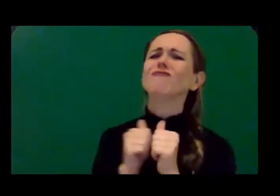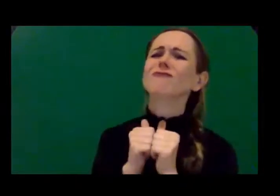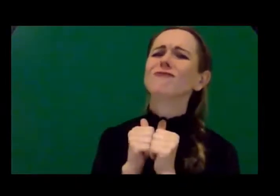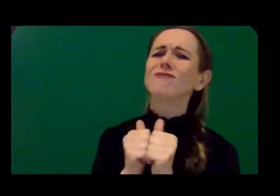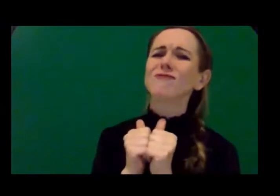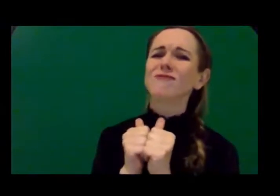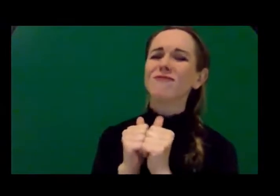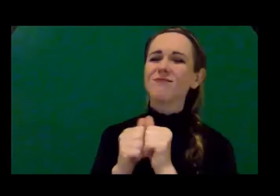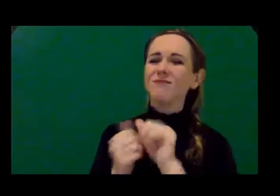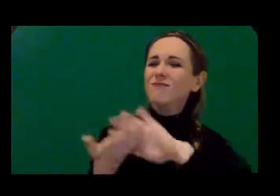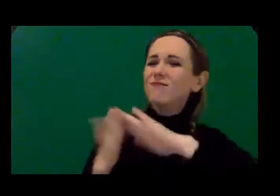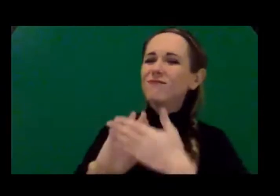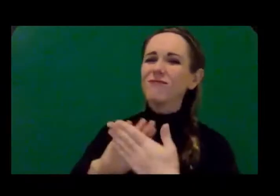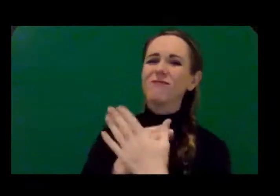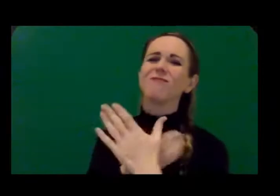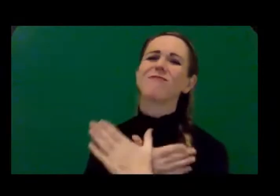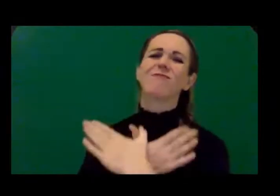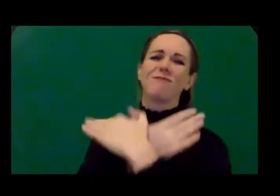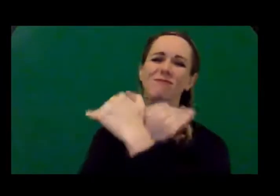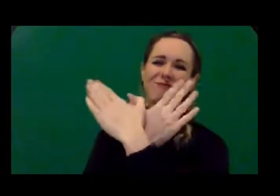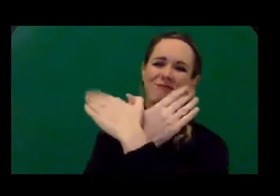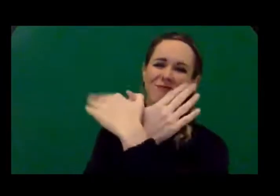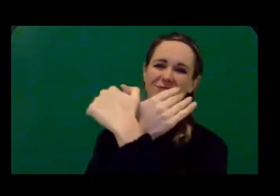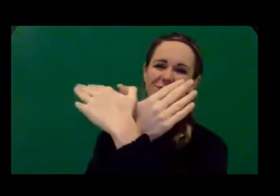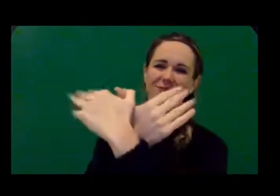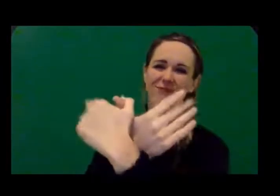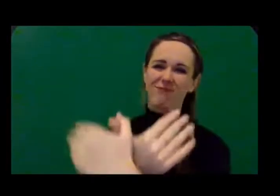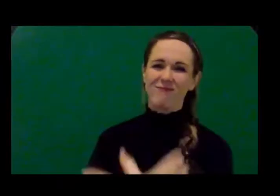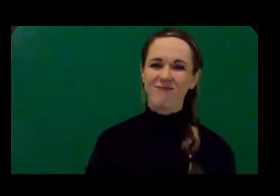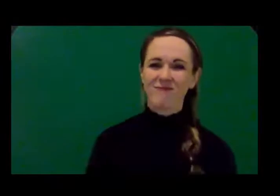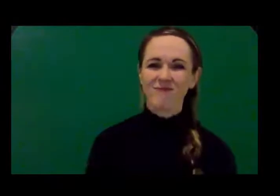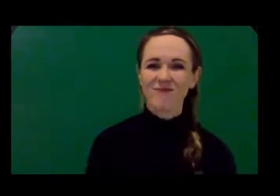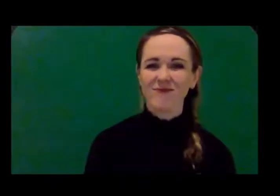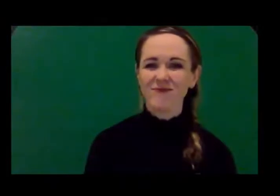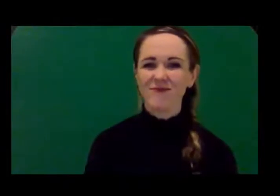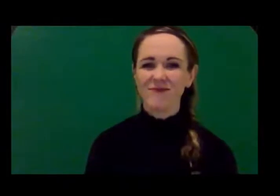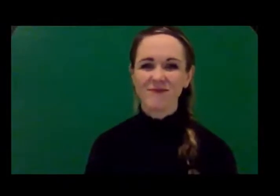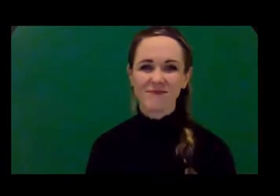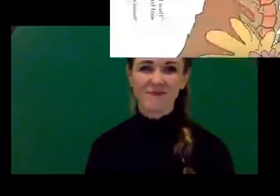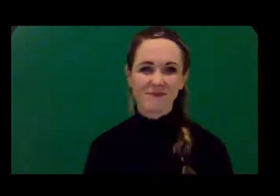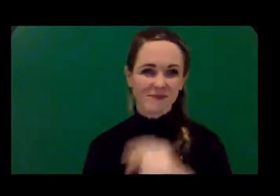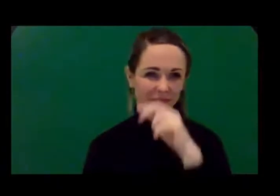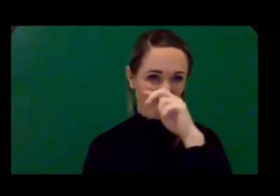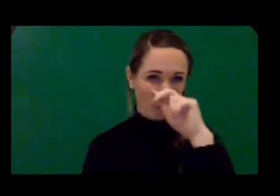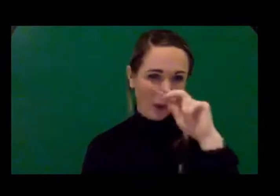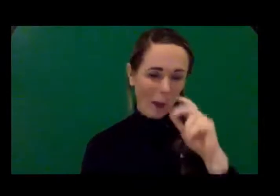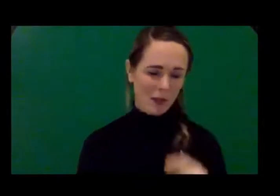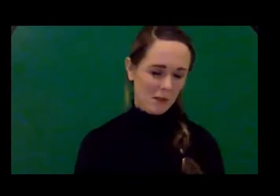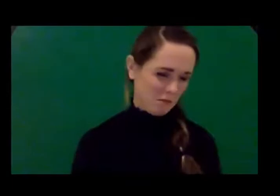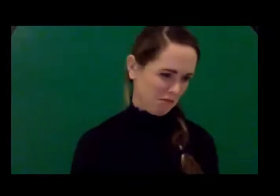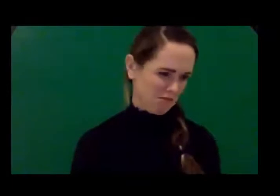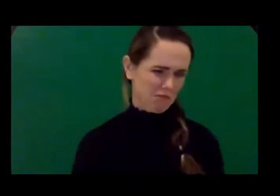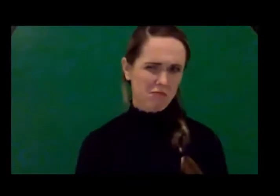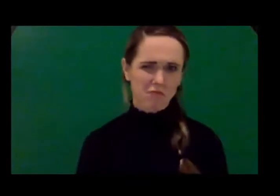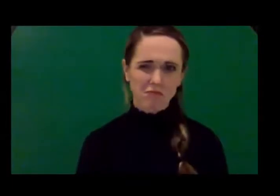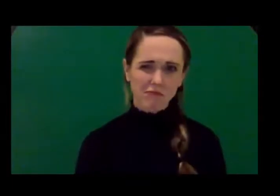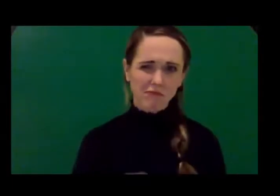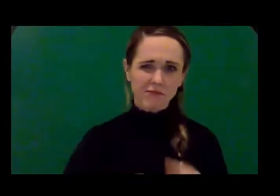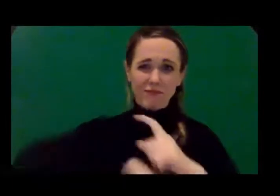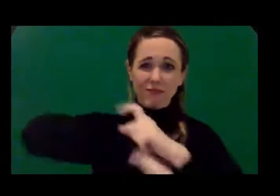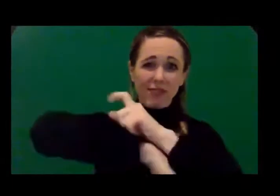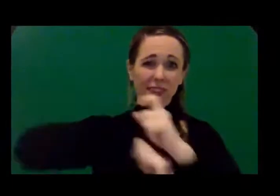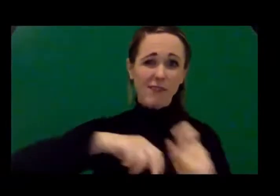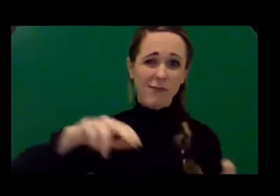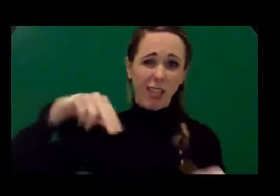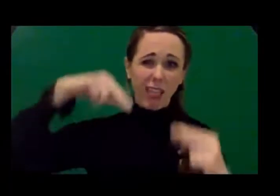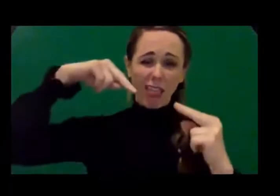butterflies. caterpillar looks at the